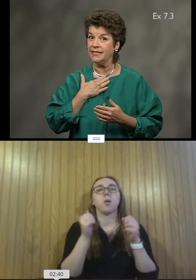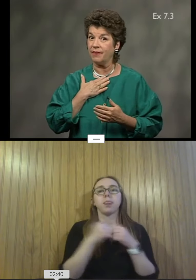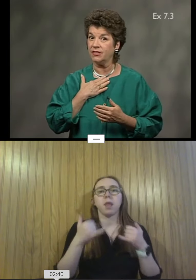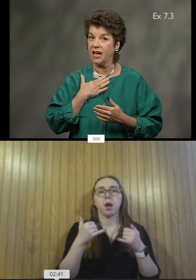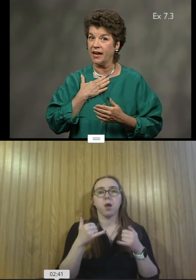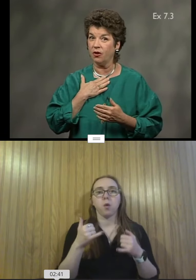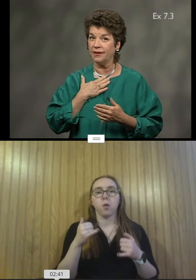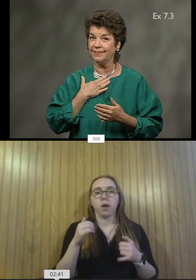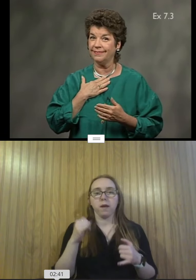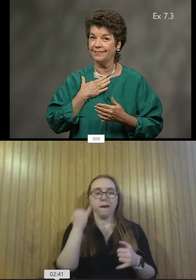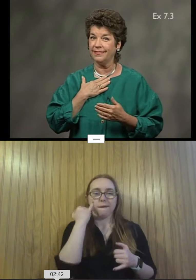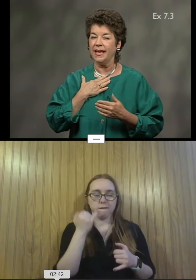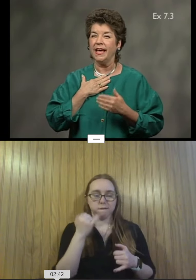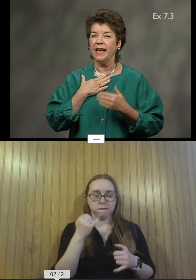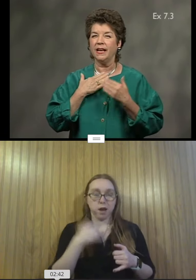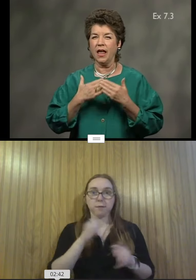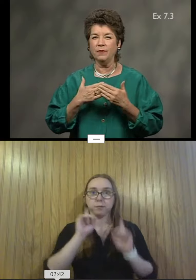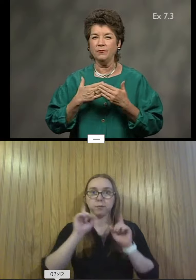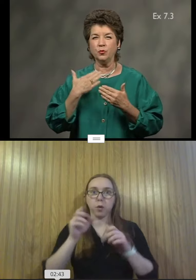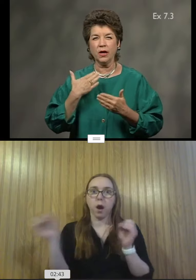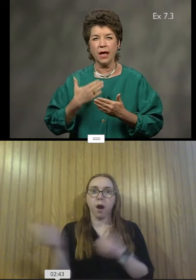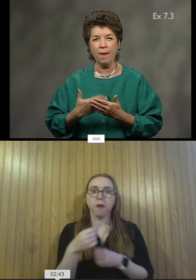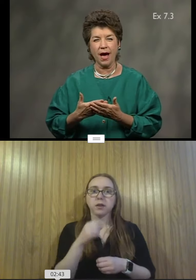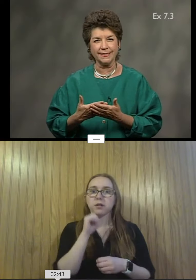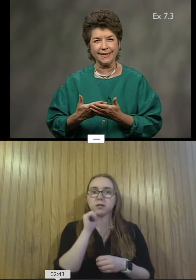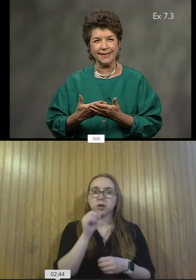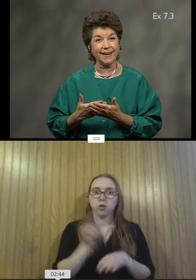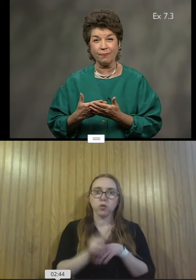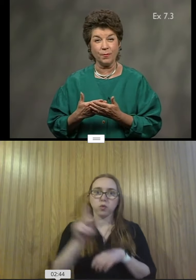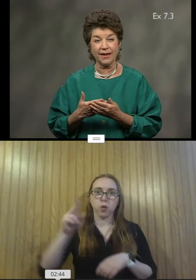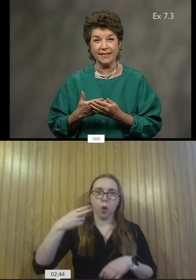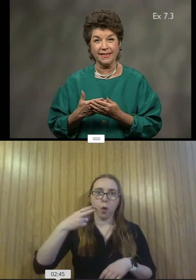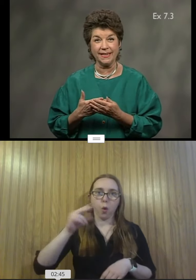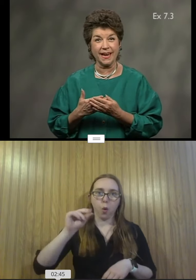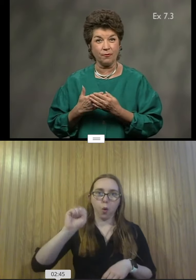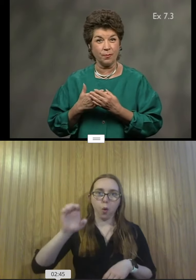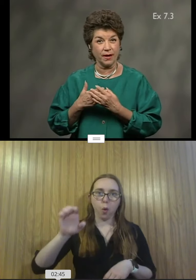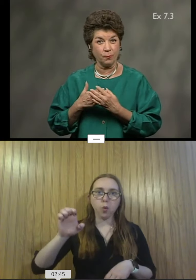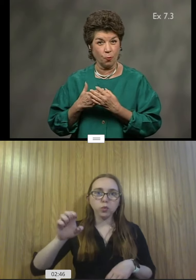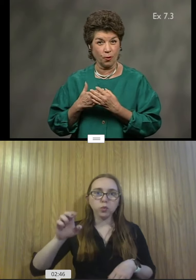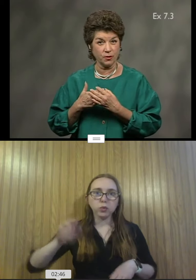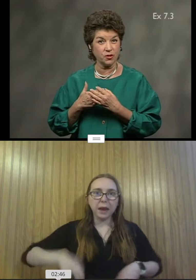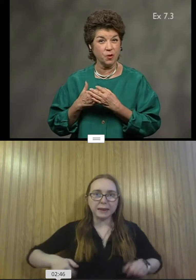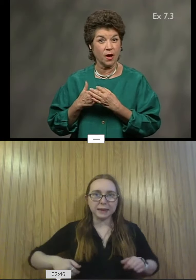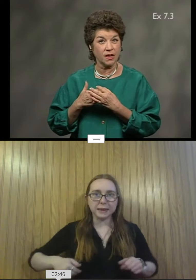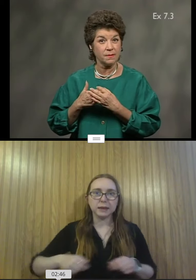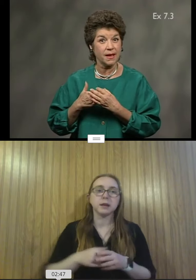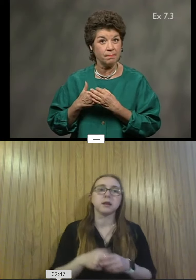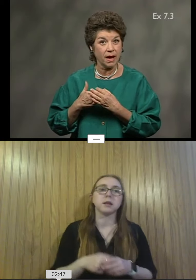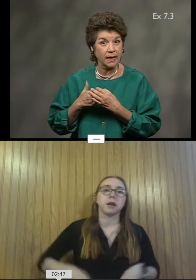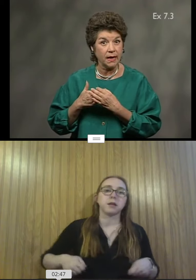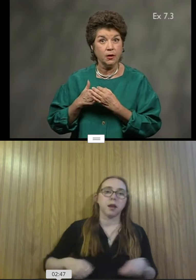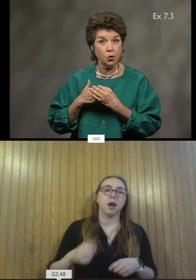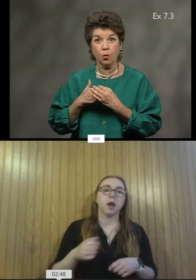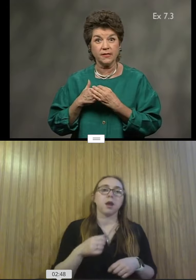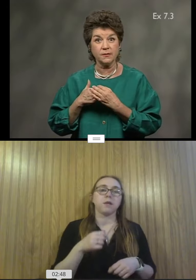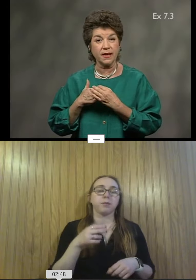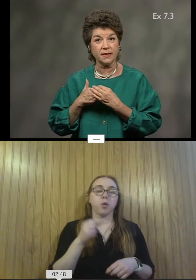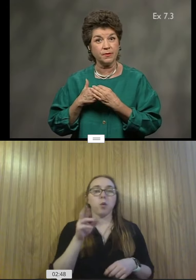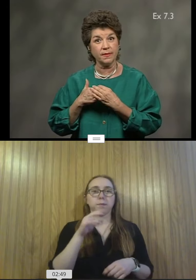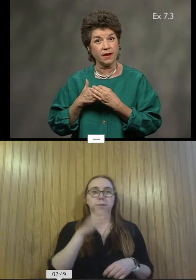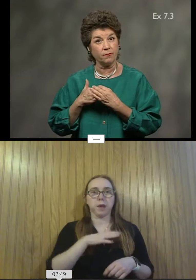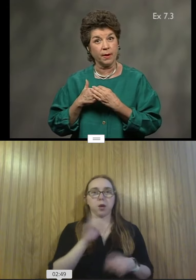he didn't have a tie on. Gloves were a commodity that everybody needed and everybody wore. So if you wanted to make money, you wanted